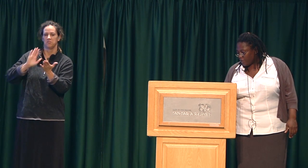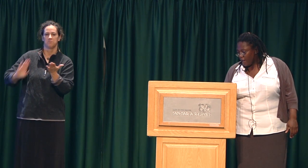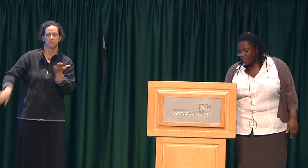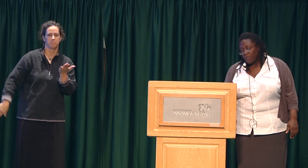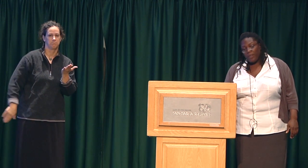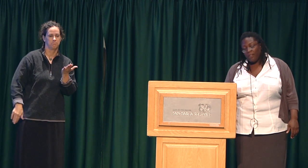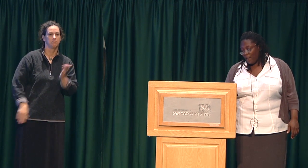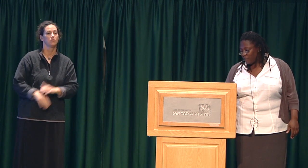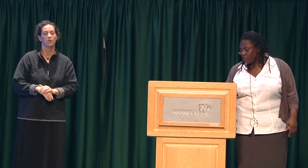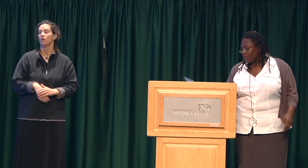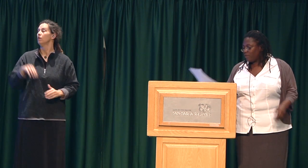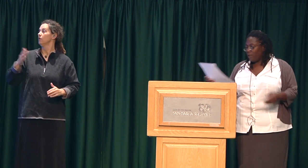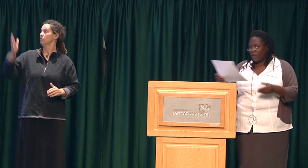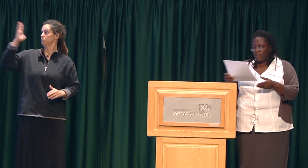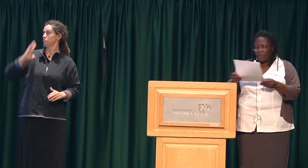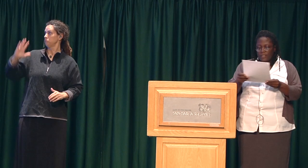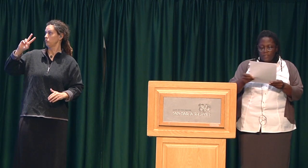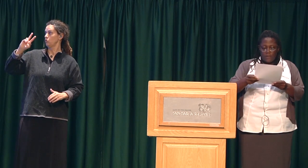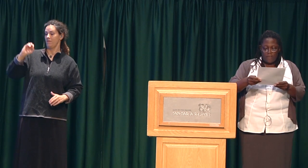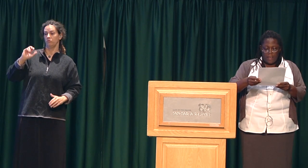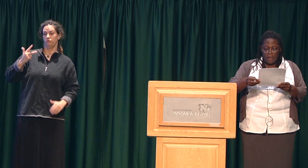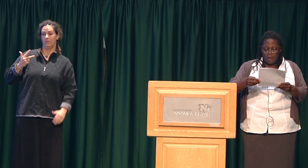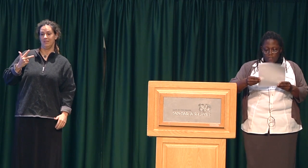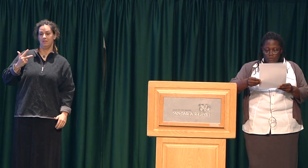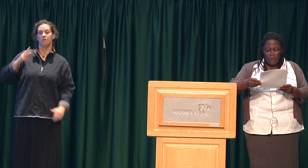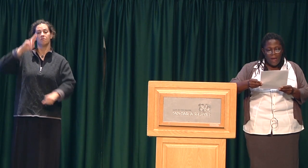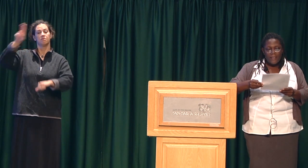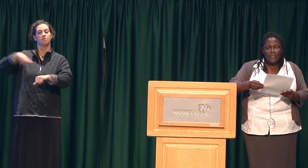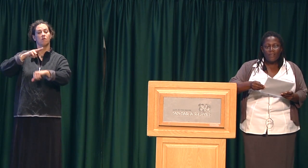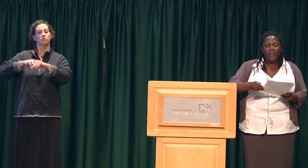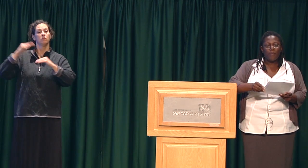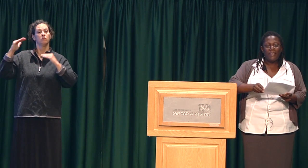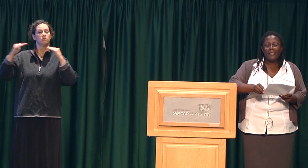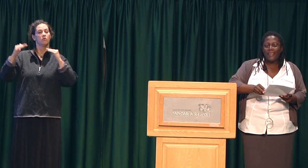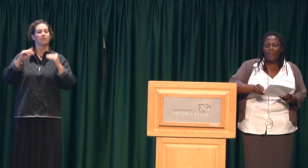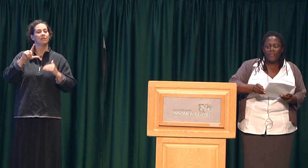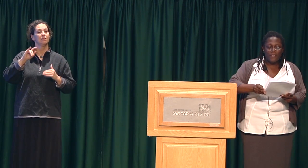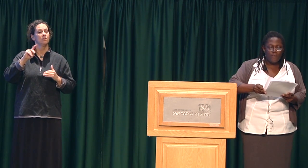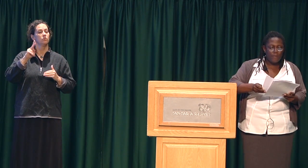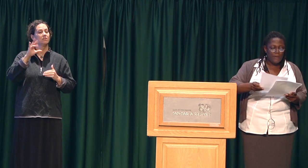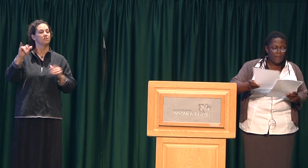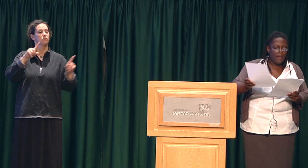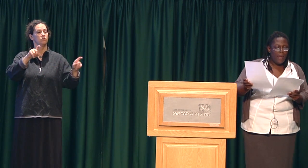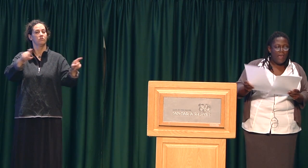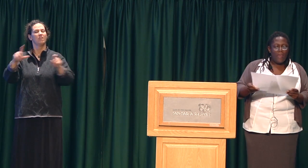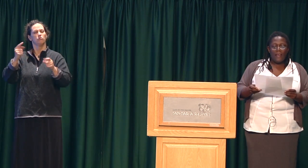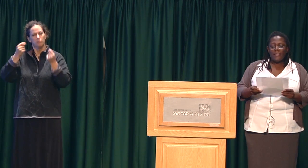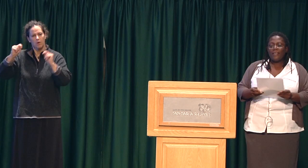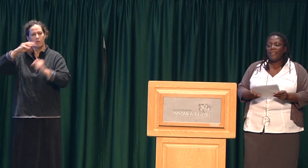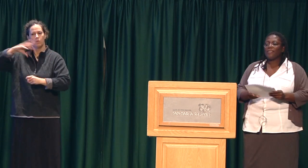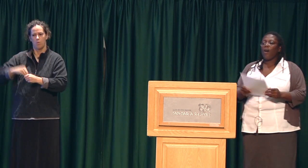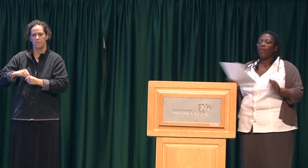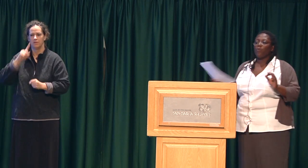Now, in 2003, the National Adult Literacy Survey also tried to complete a study with the deaf community. And